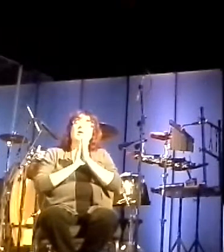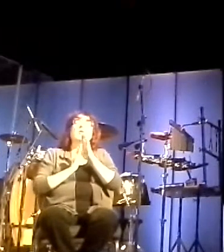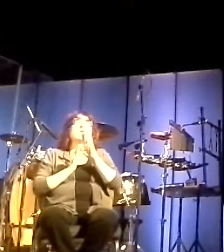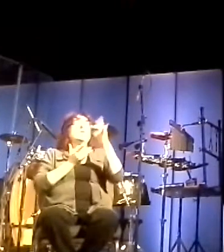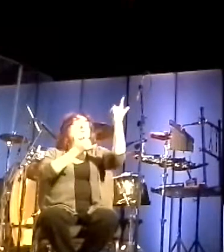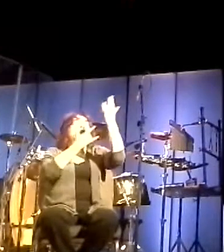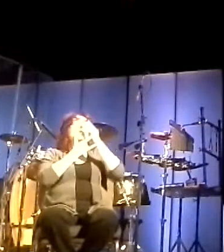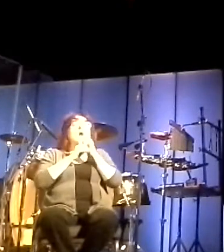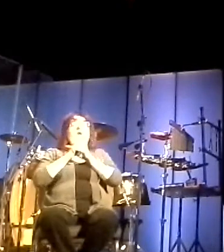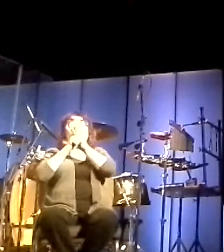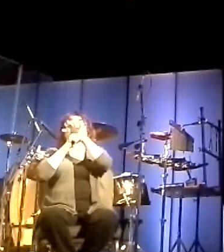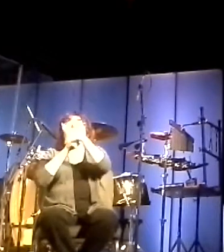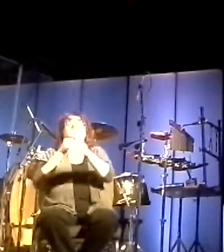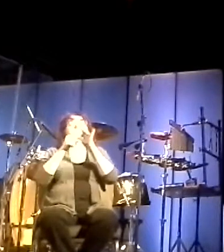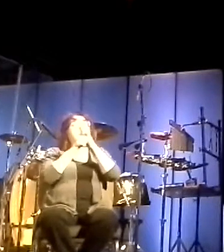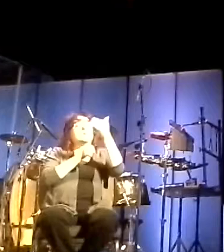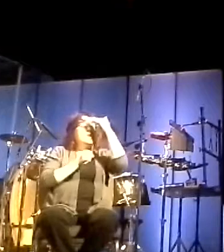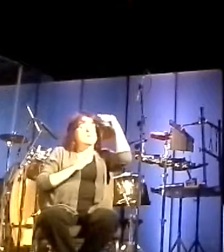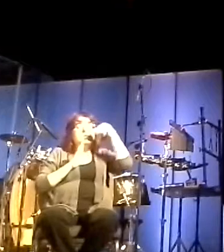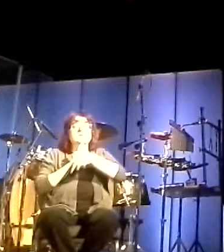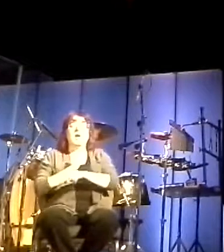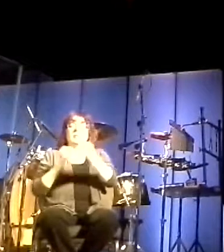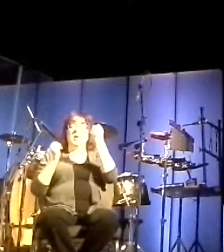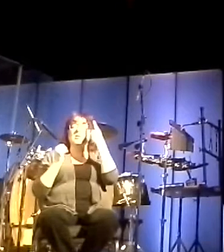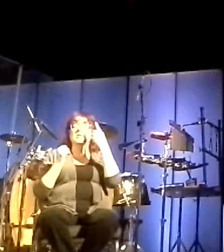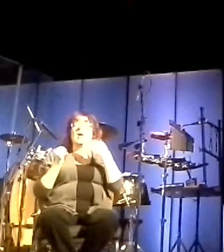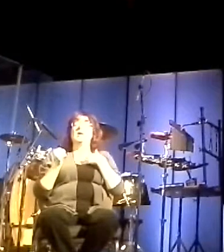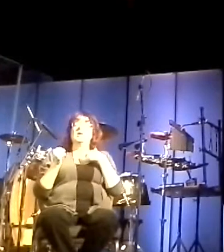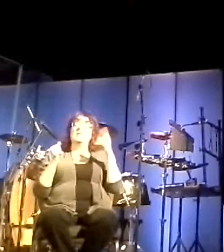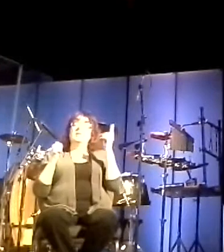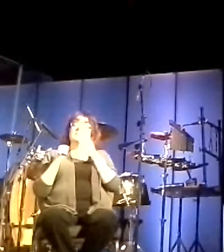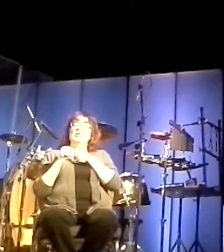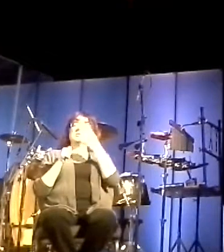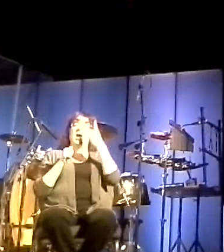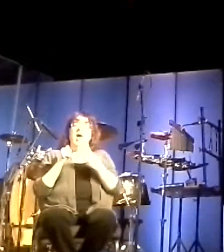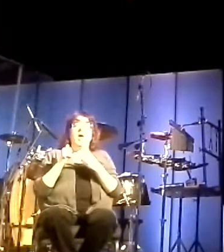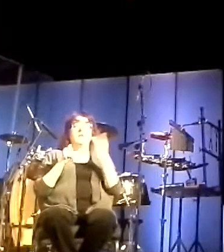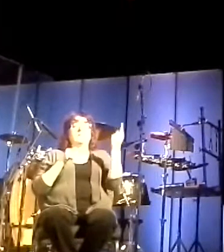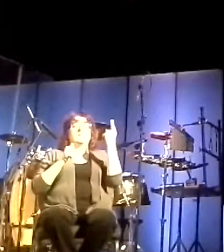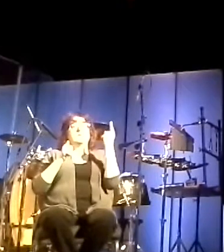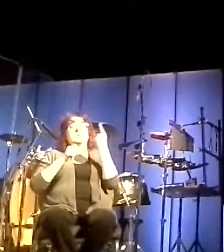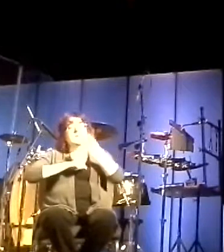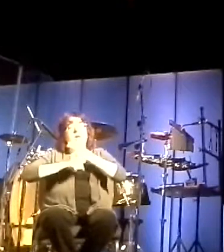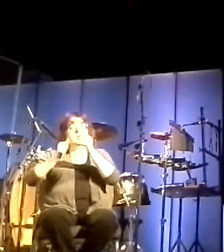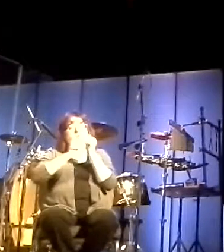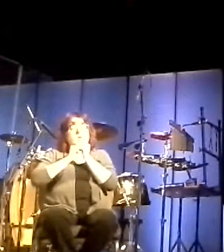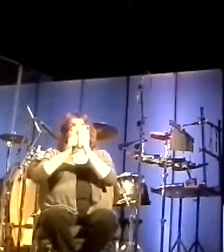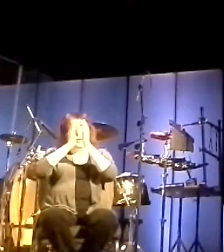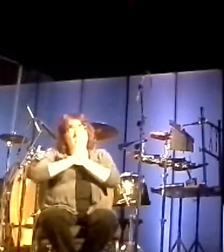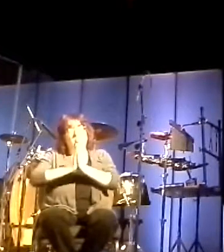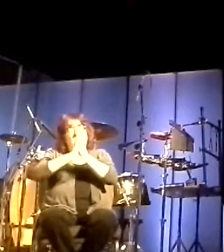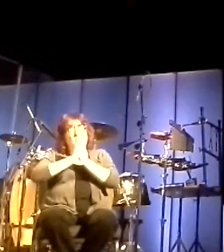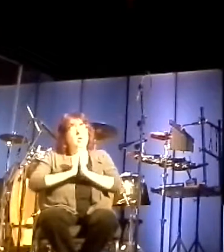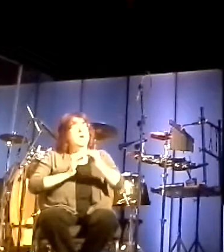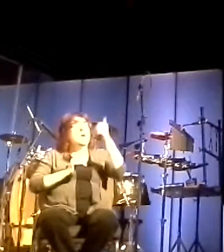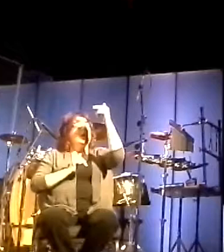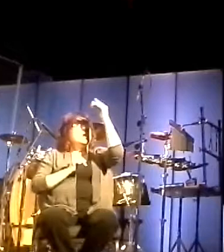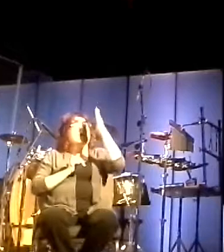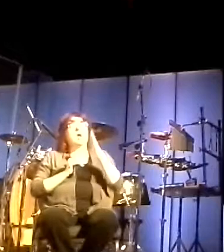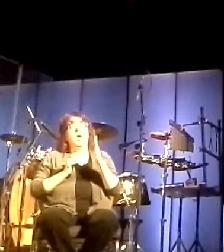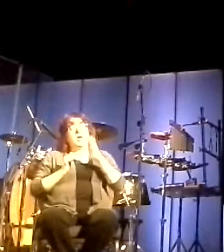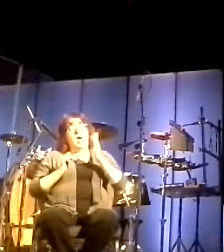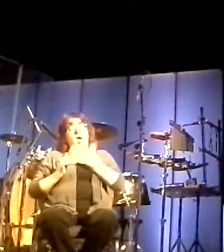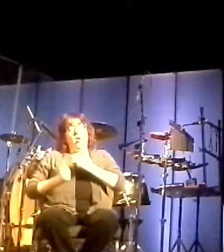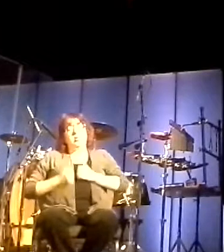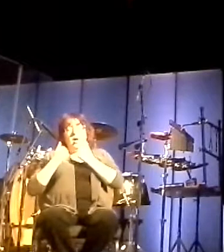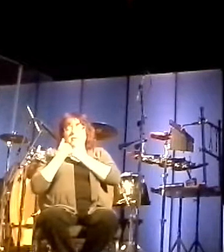love may abound more and more in knowledge and depth of insight. And we took the first half of the first day together. And we pray that God would take our